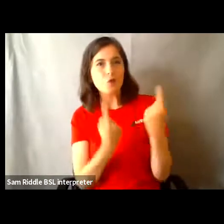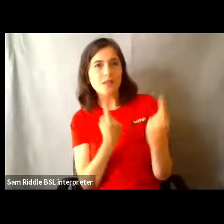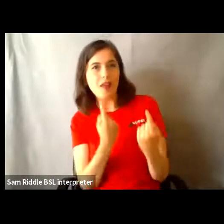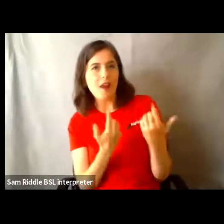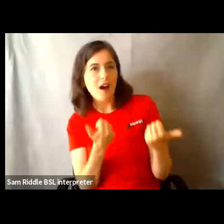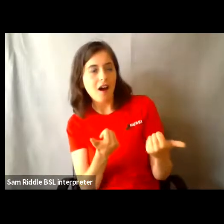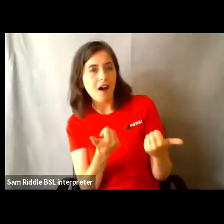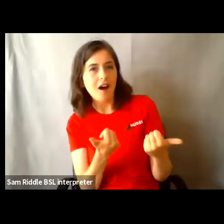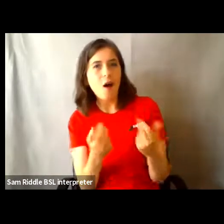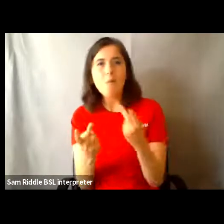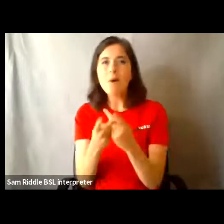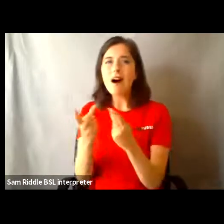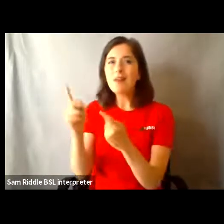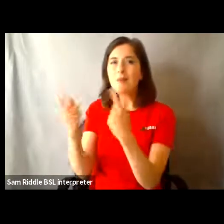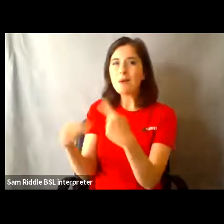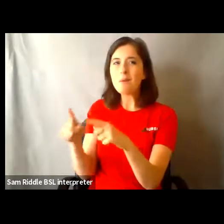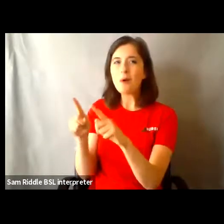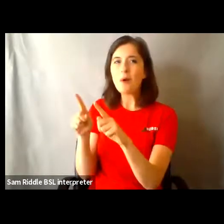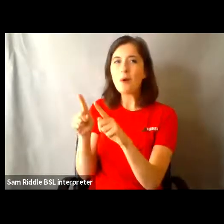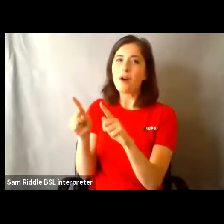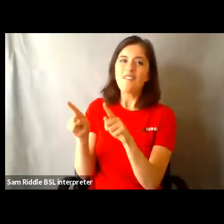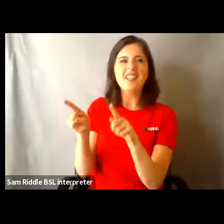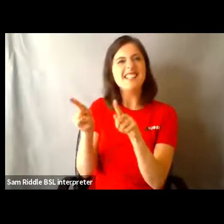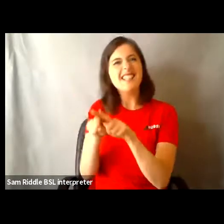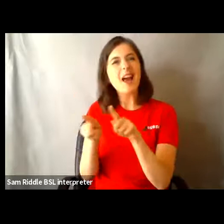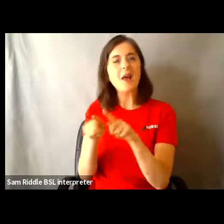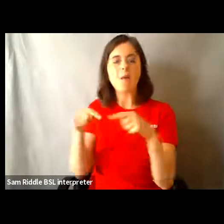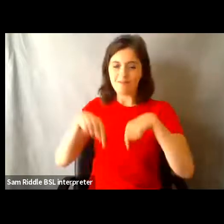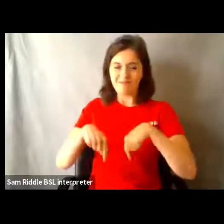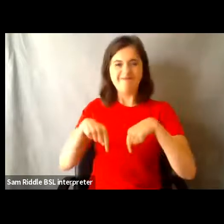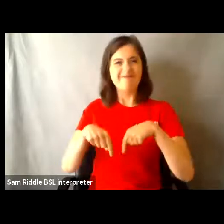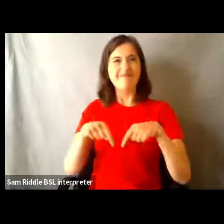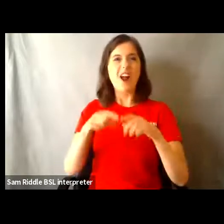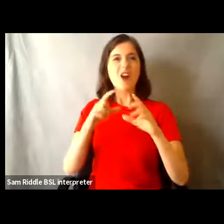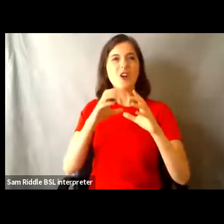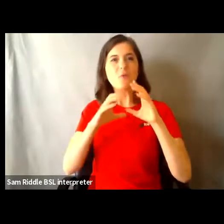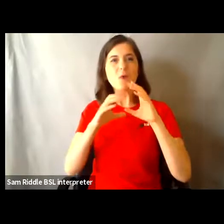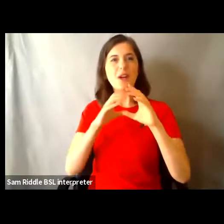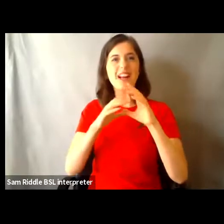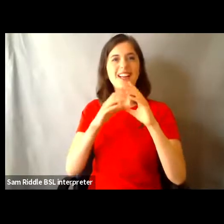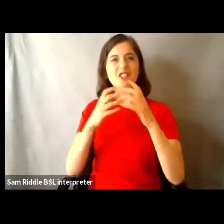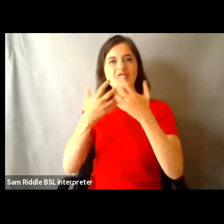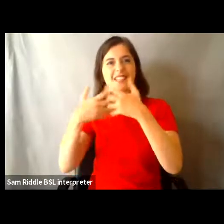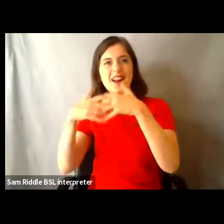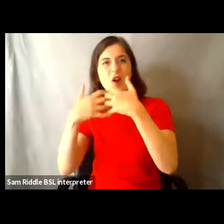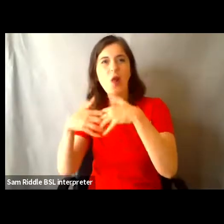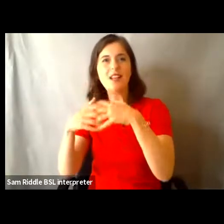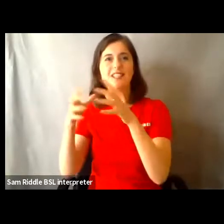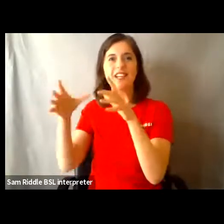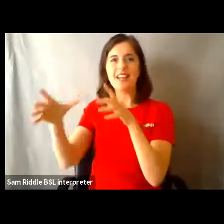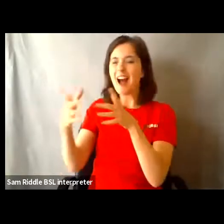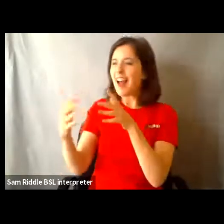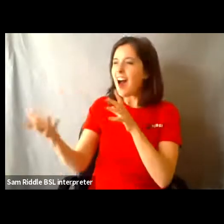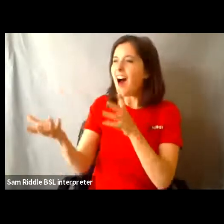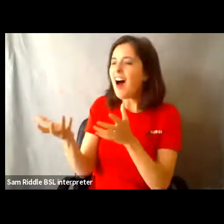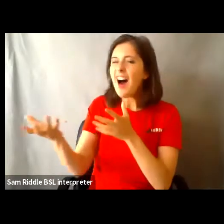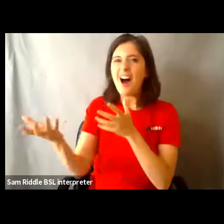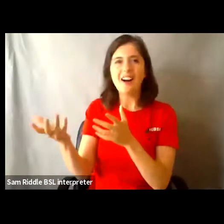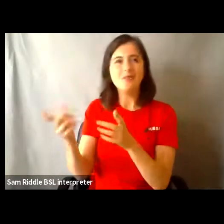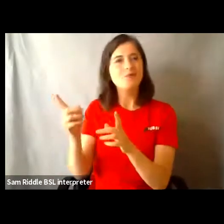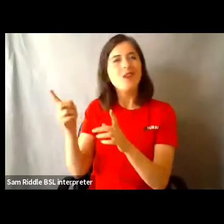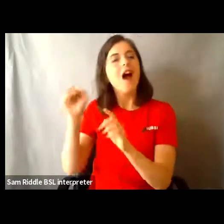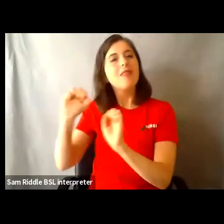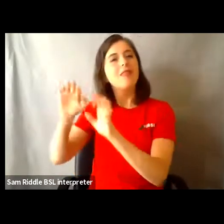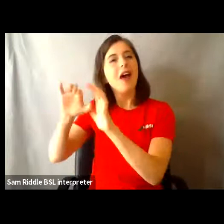Whereas I find other people who have to use communication technology are mostly stuck in that world built by non-disabled people trying to